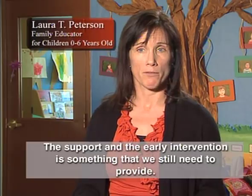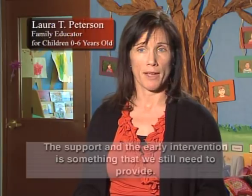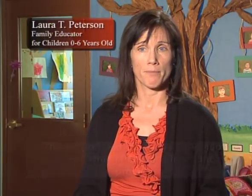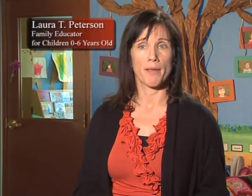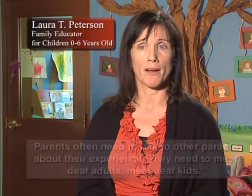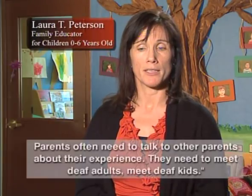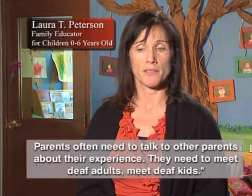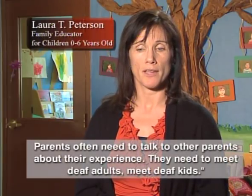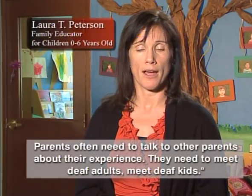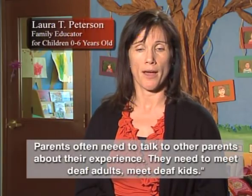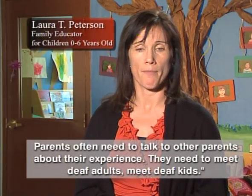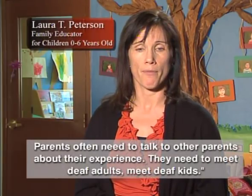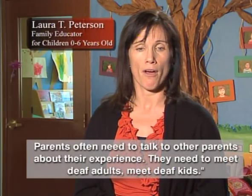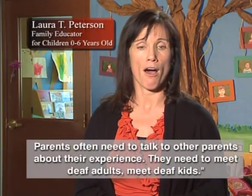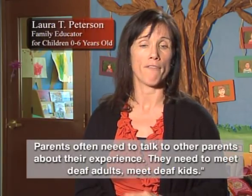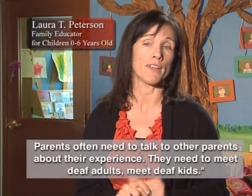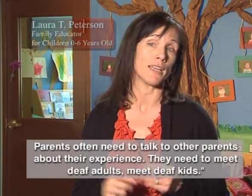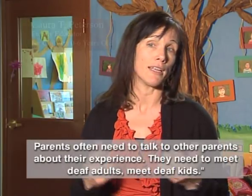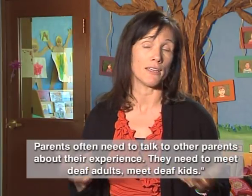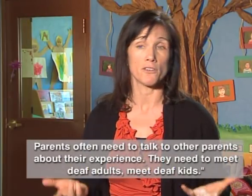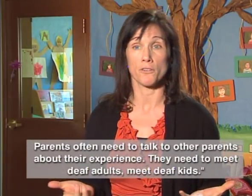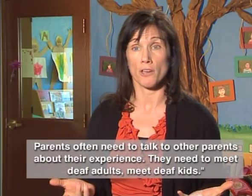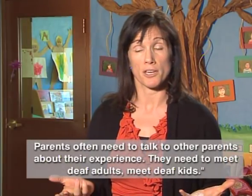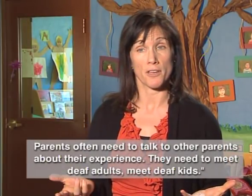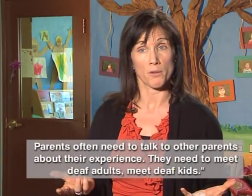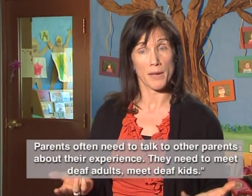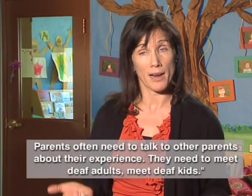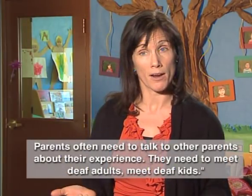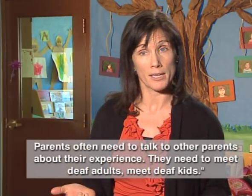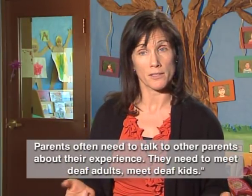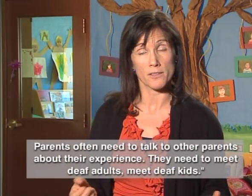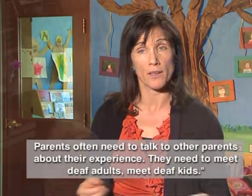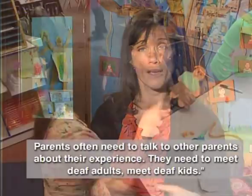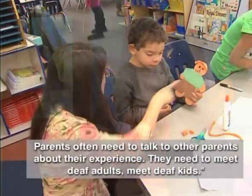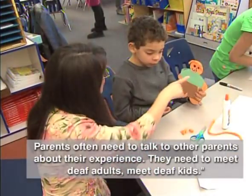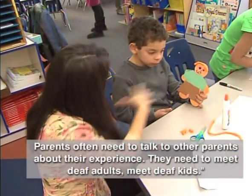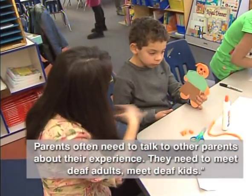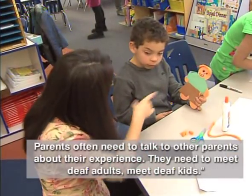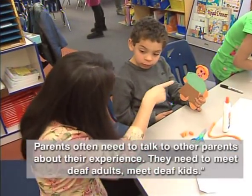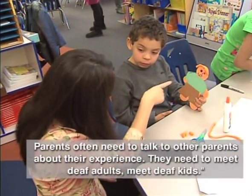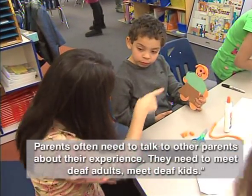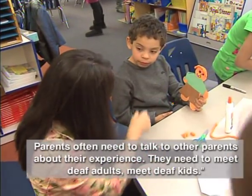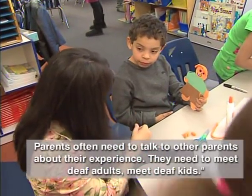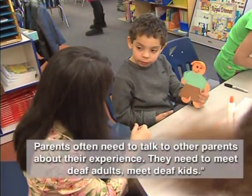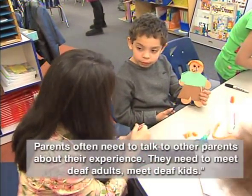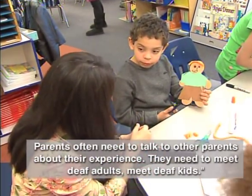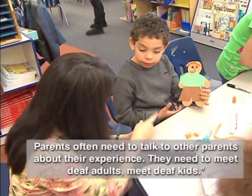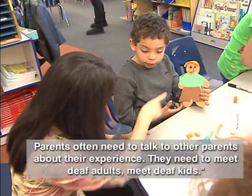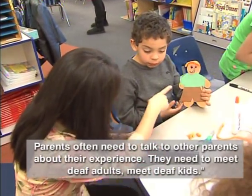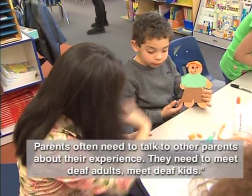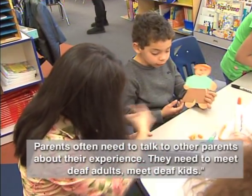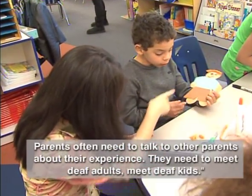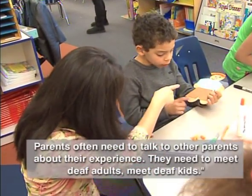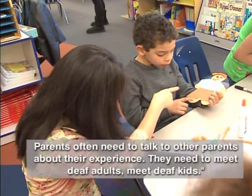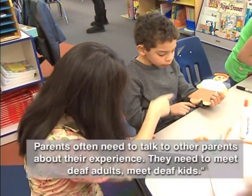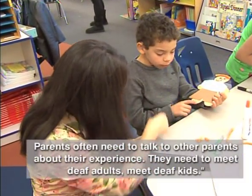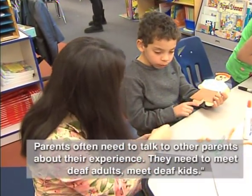provide. Parents often need to talk to other parents about their experience. They need to meet deaf adults, meet